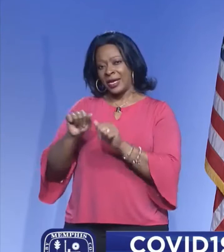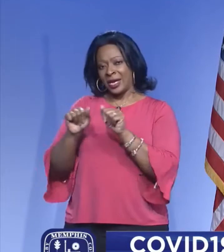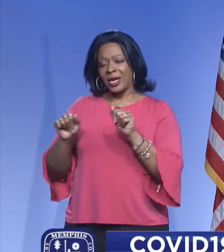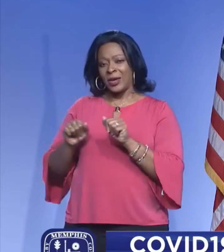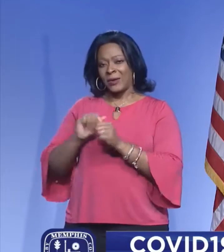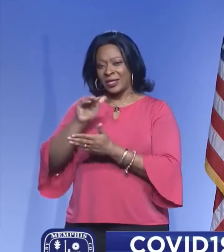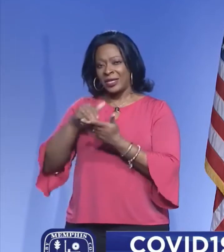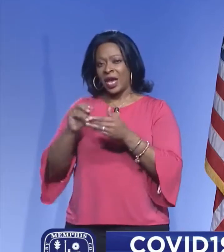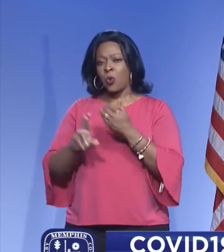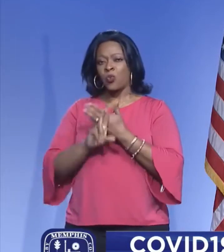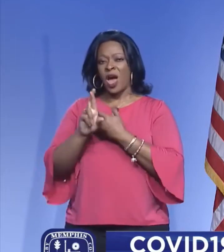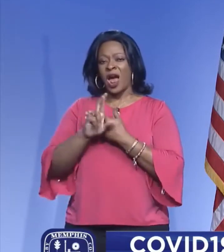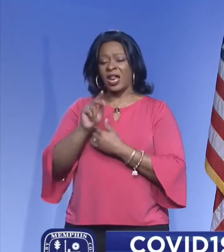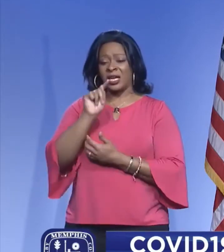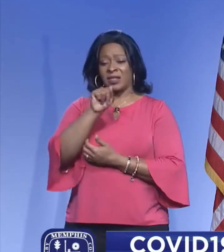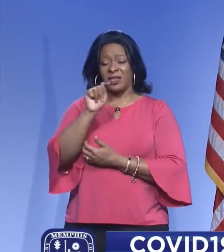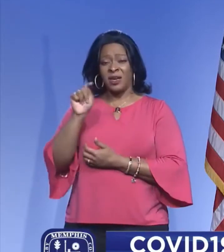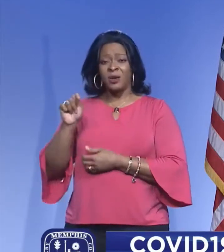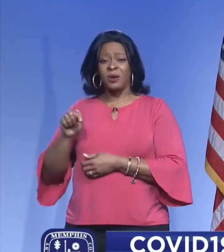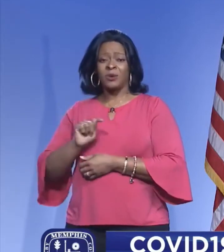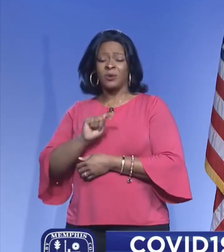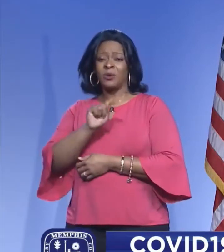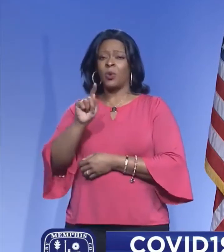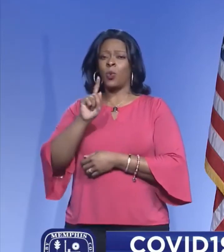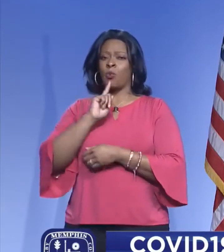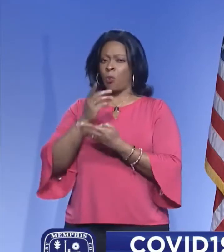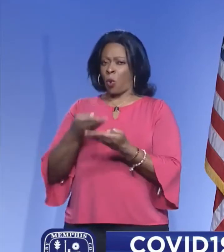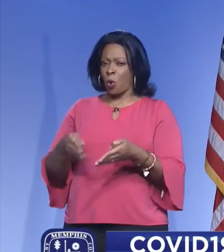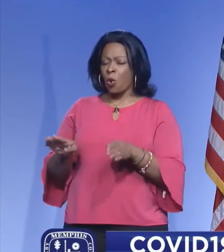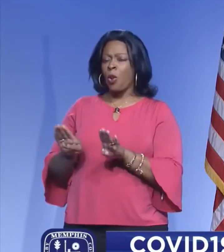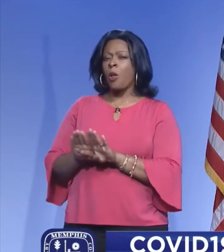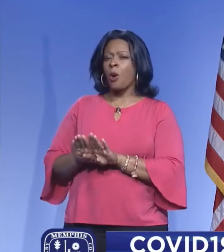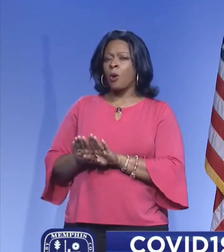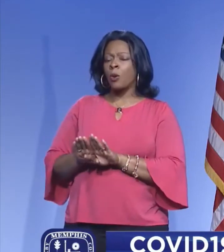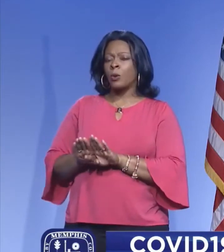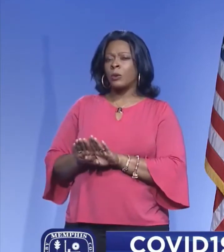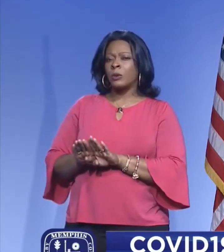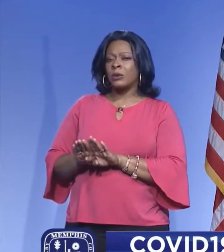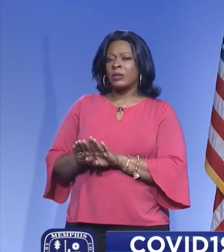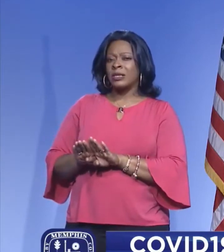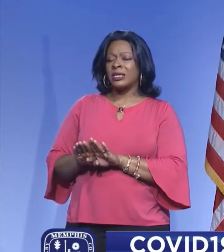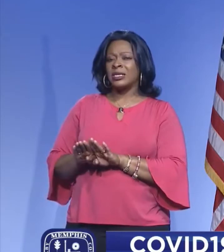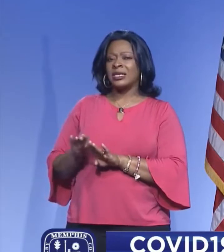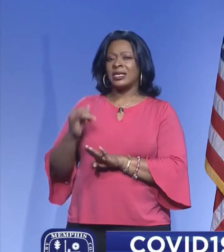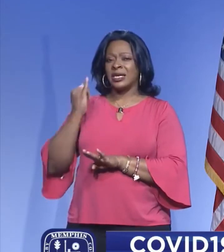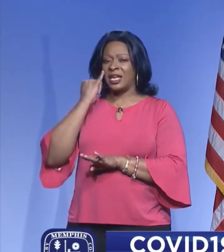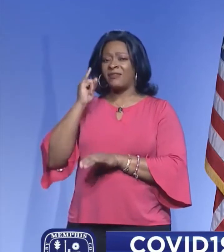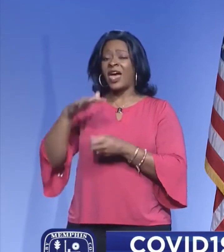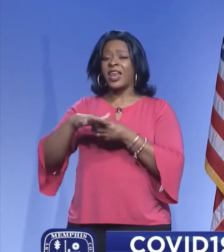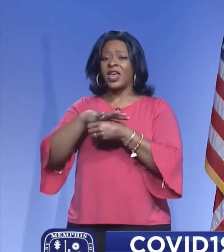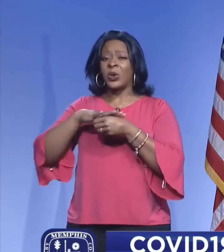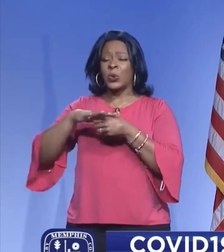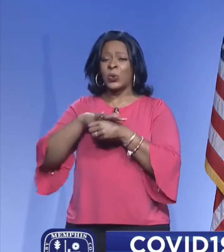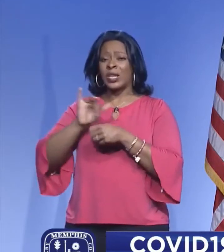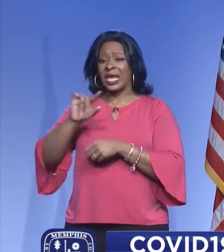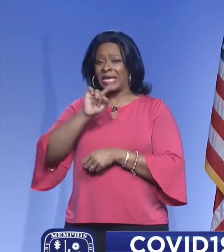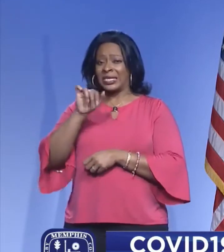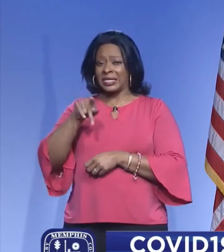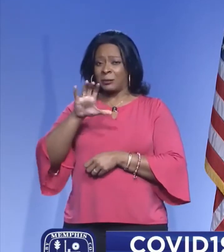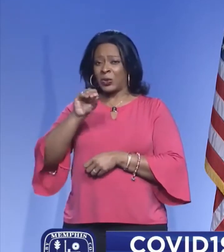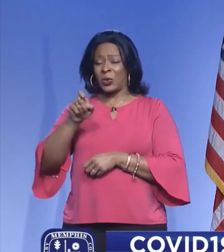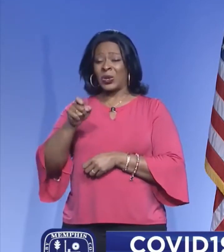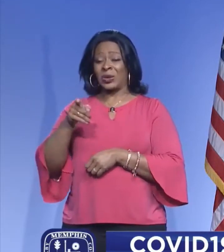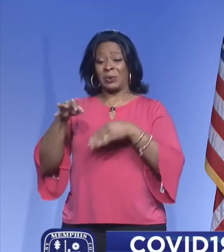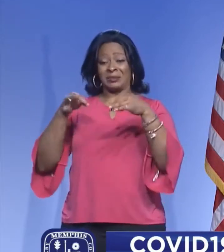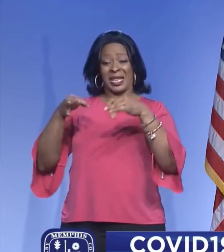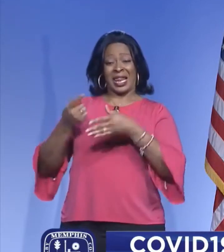Raleigh. Now, these sites are close, if not kind of in the area of those zip codes that were pointed out last